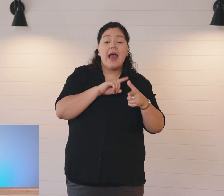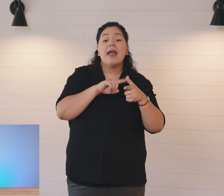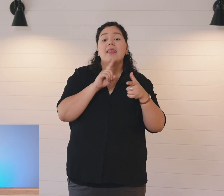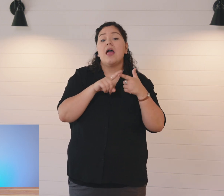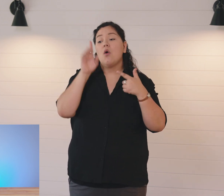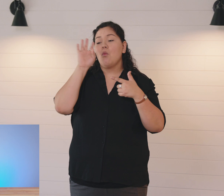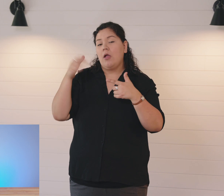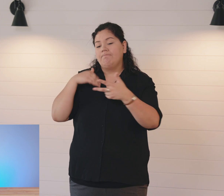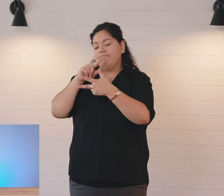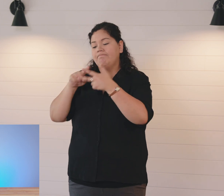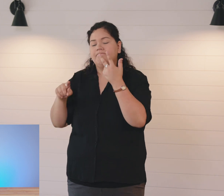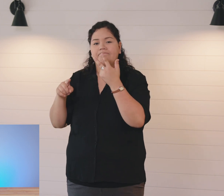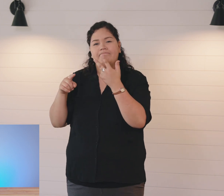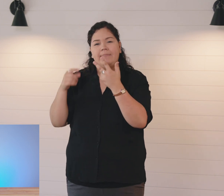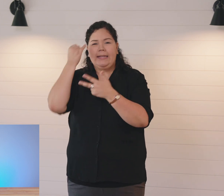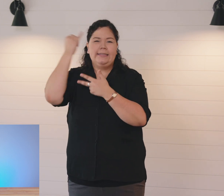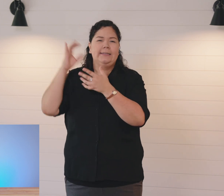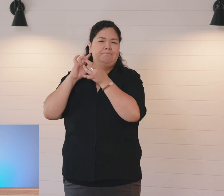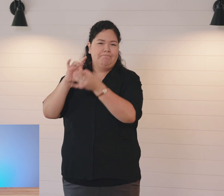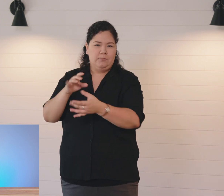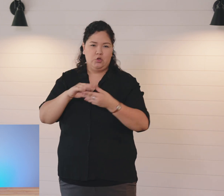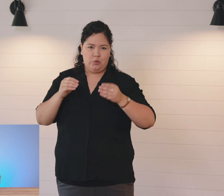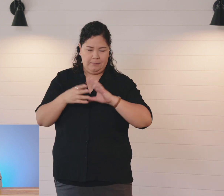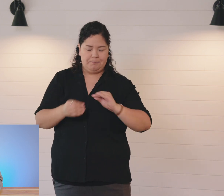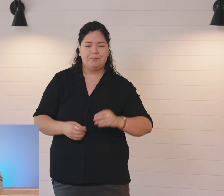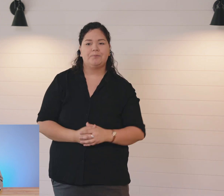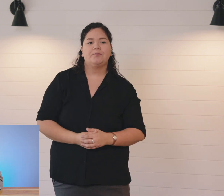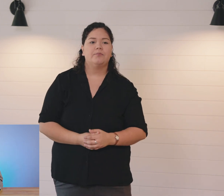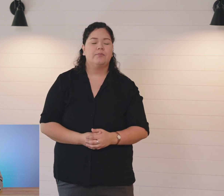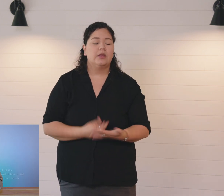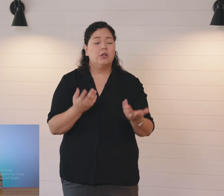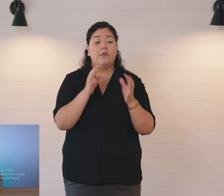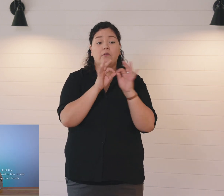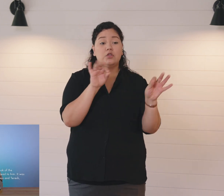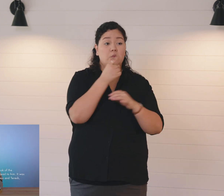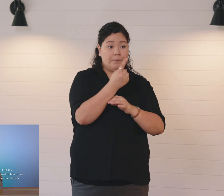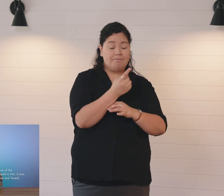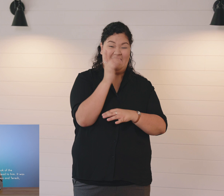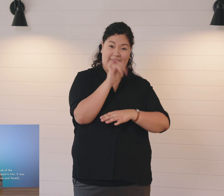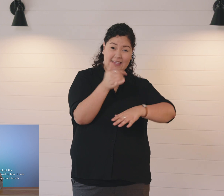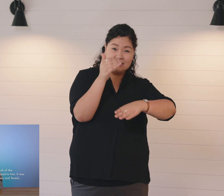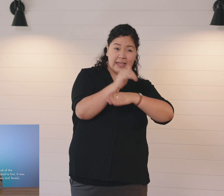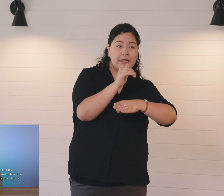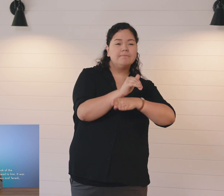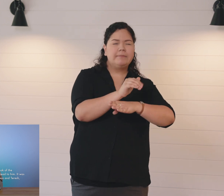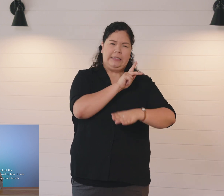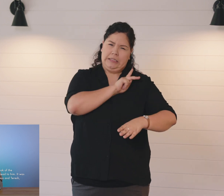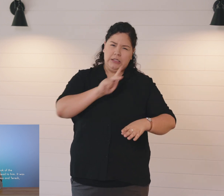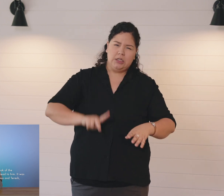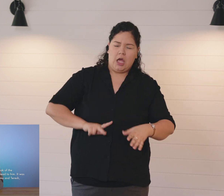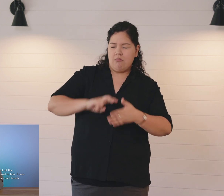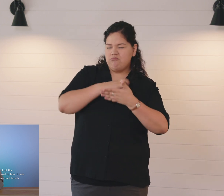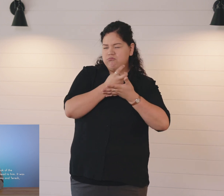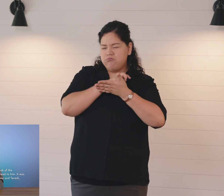give you three implications of the story. All right? So here we go. Esther chapter 6, verse 1. That night, the king could not sleep,